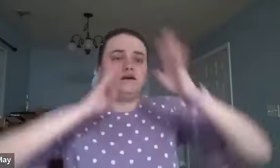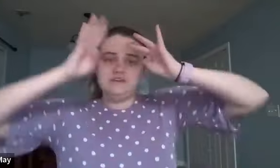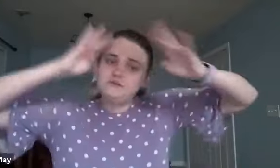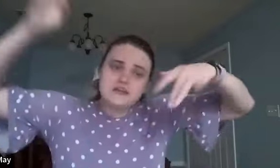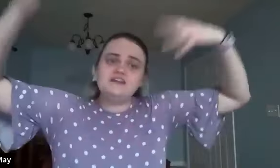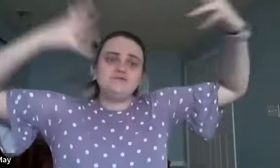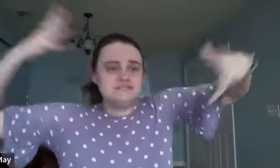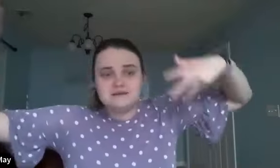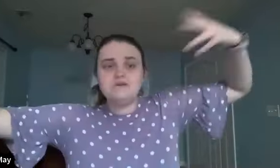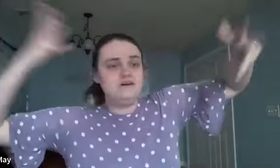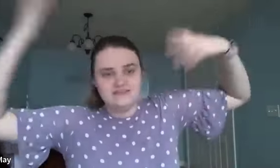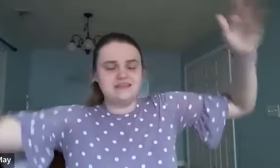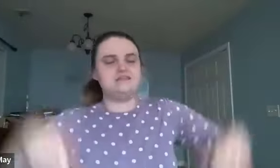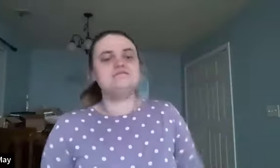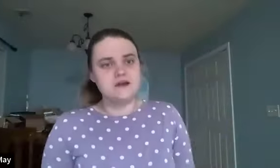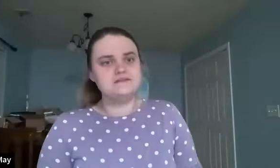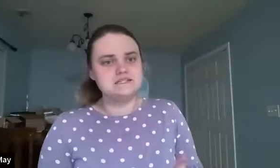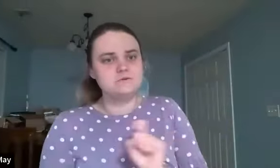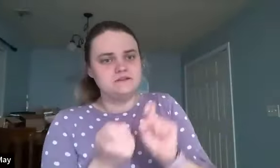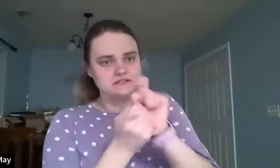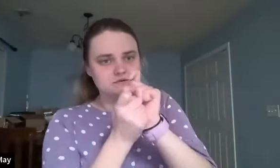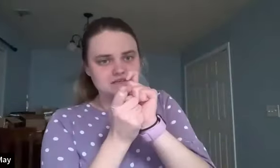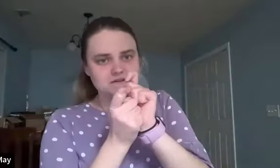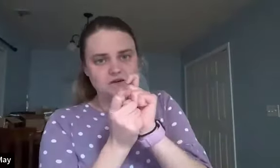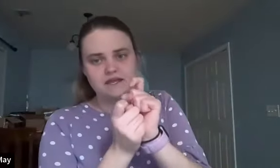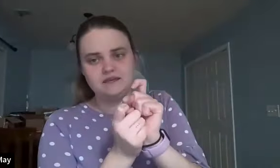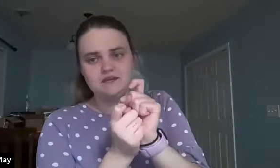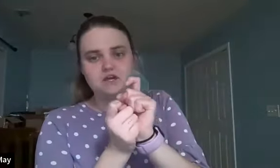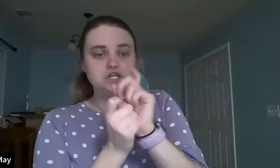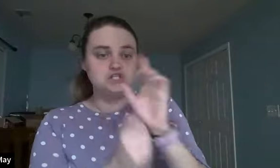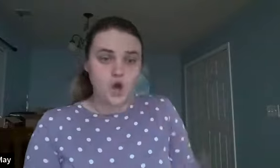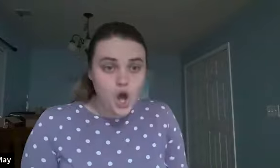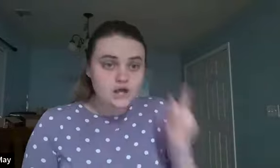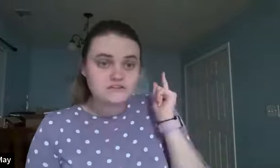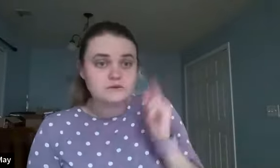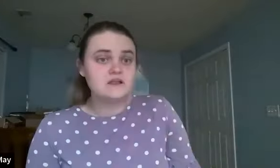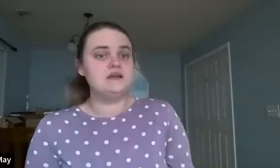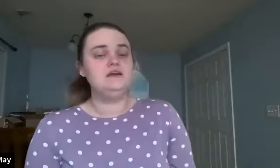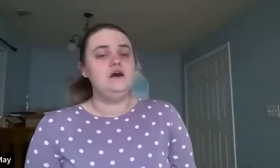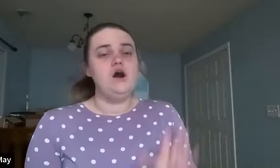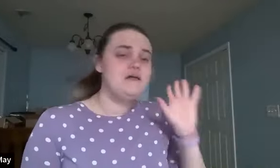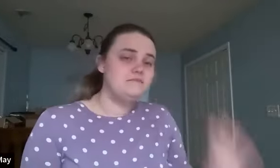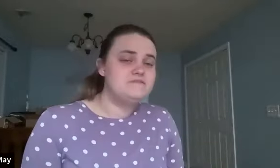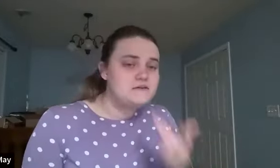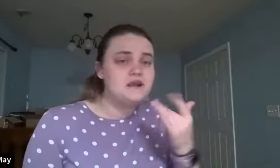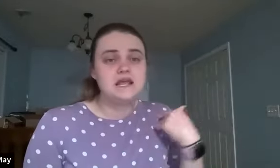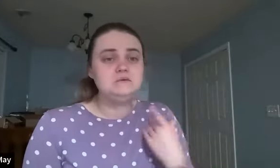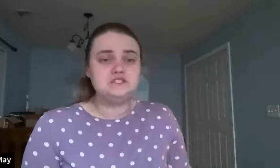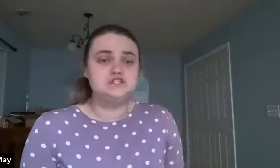think creative. What's come on? Like, and then finally some will be like specific on like a dog. They'll be like, oh, my favorite animal is a